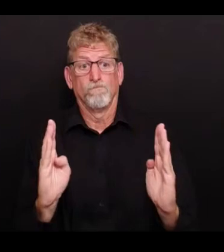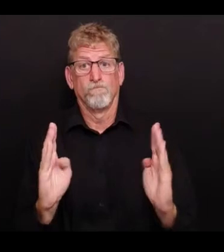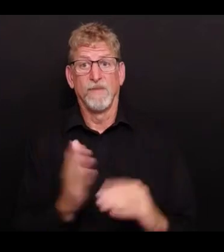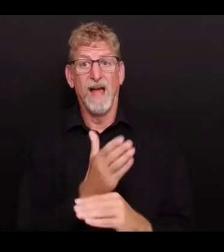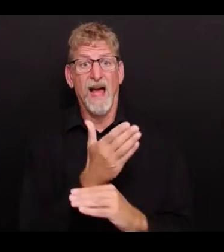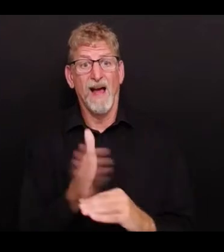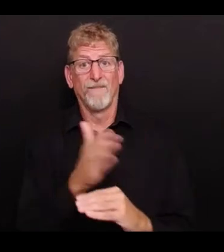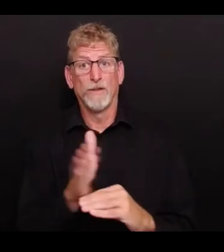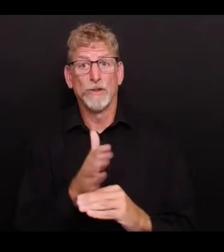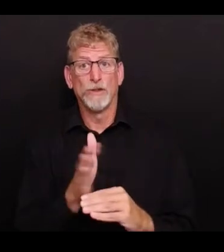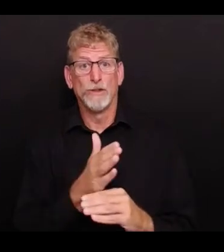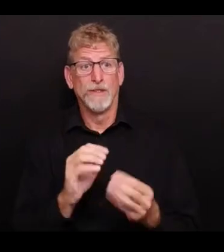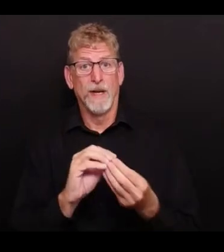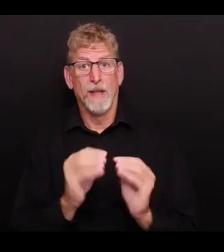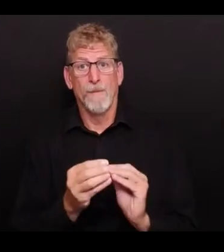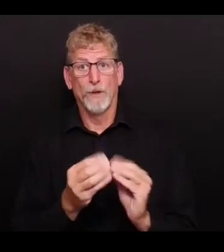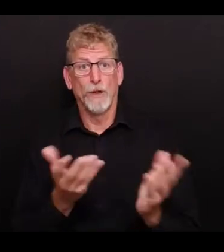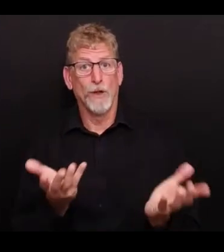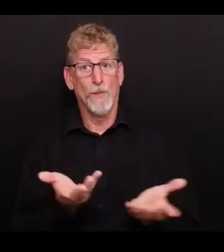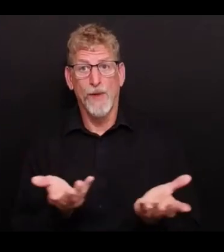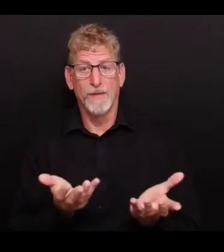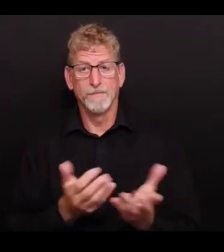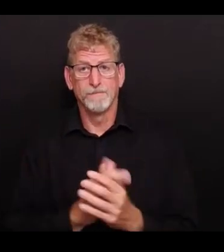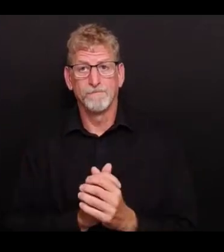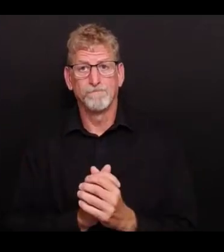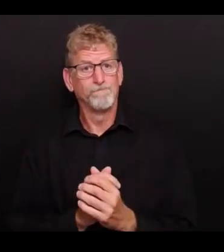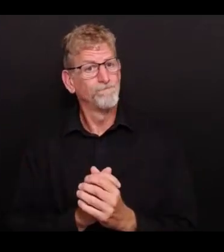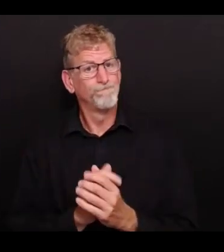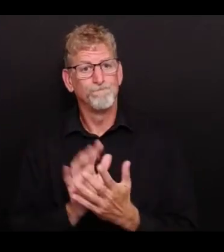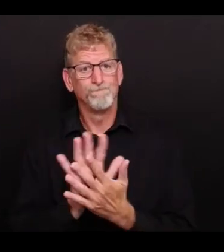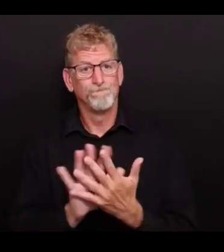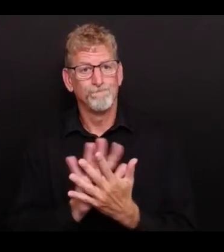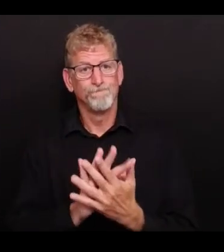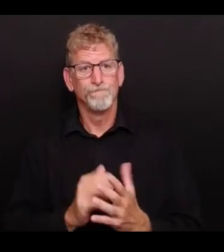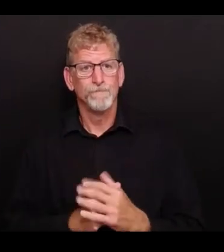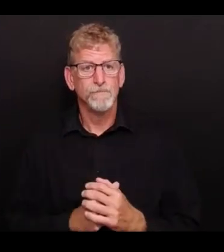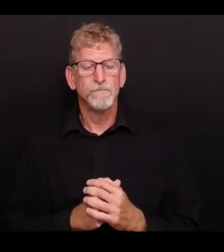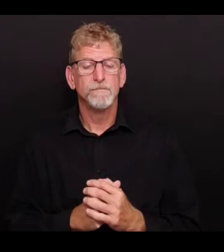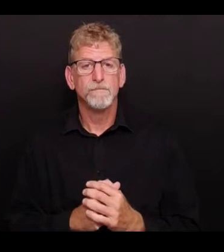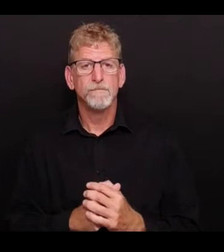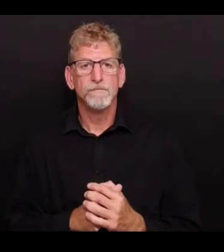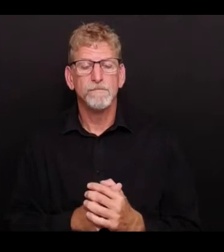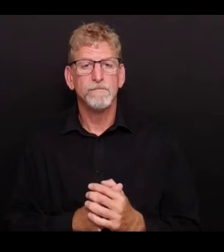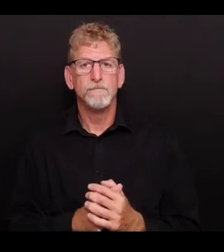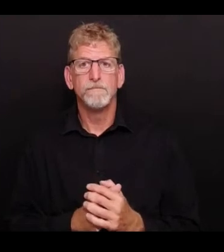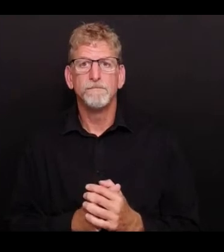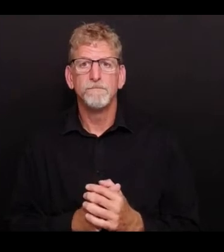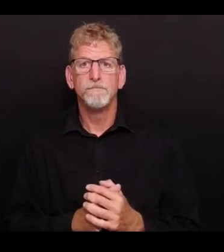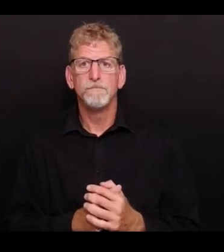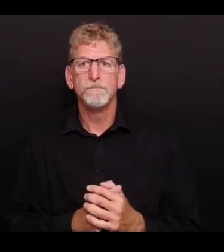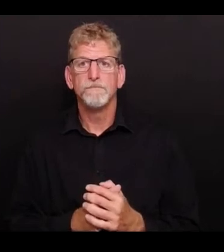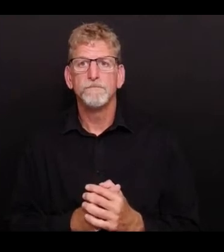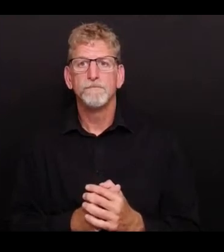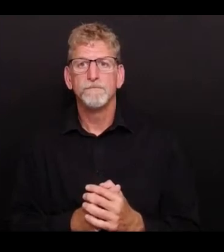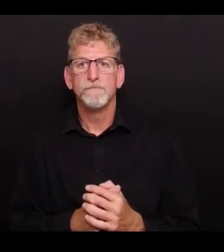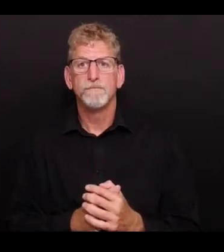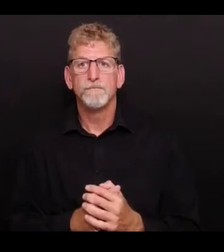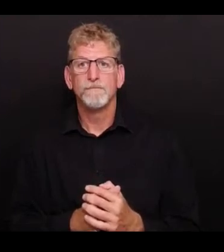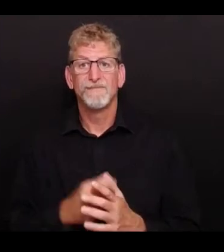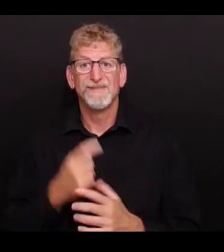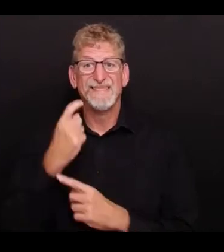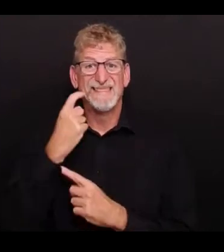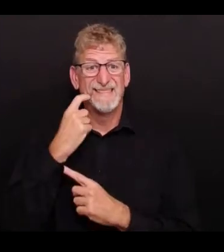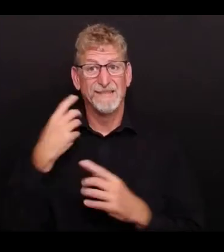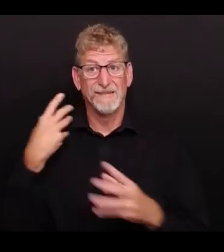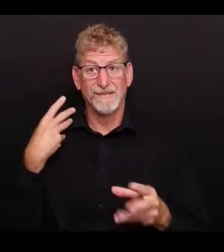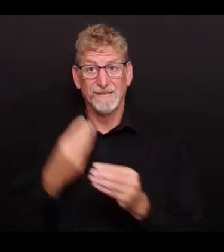we often cite is comparable to what's going on around the nation. That most recent 7-day average rate is now